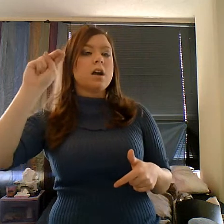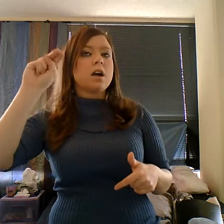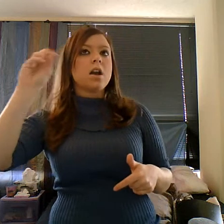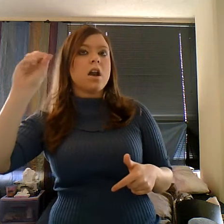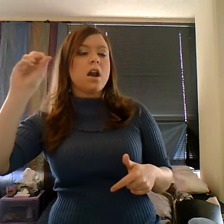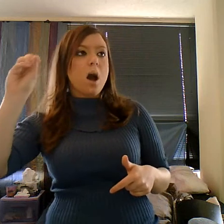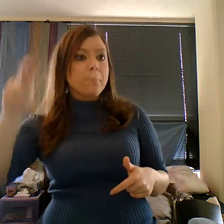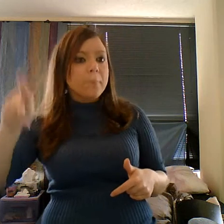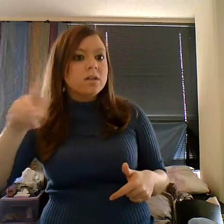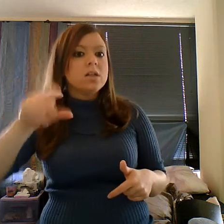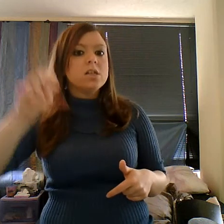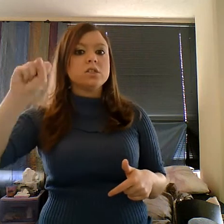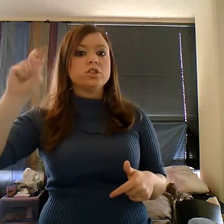Her